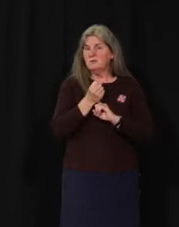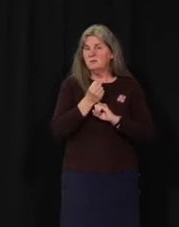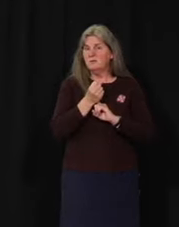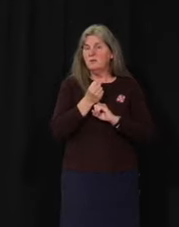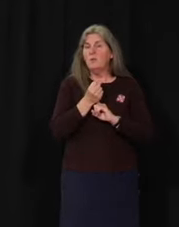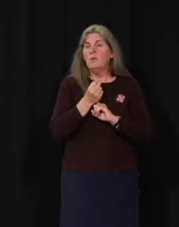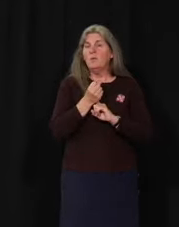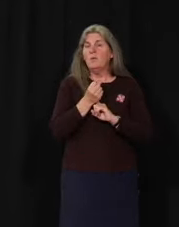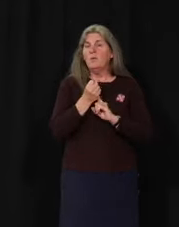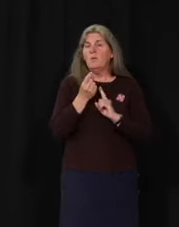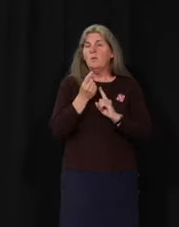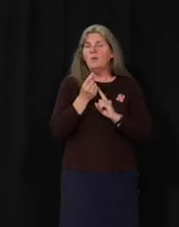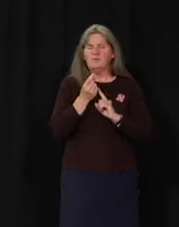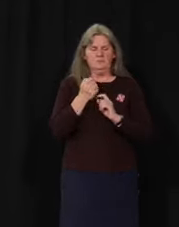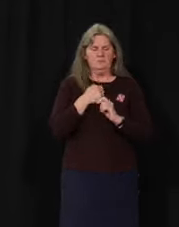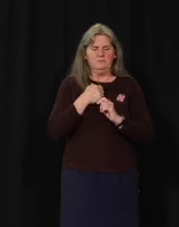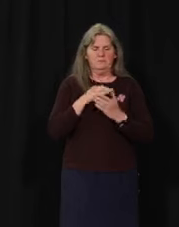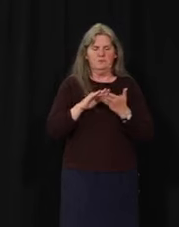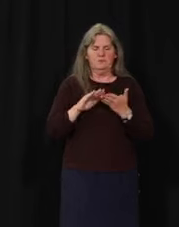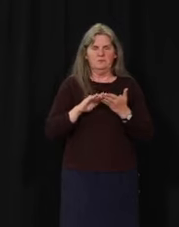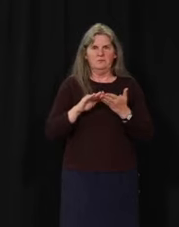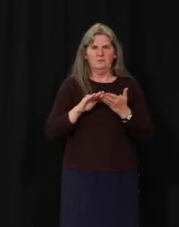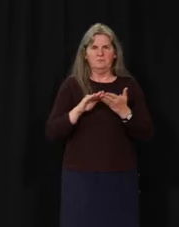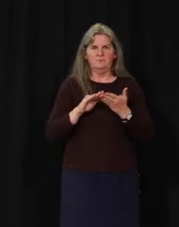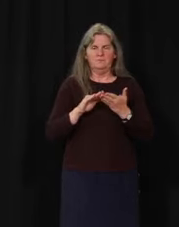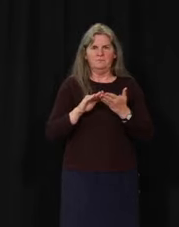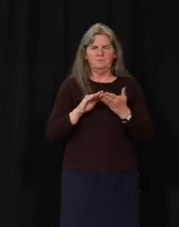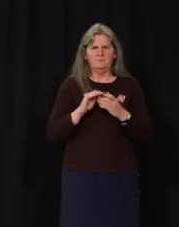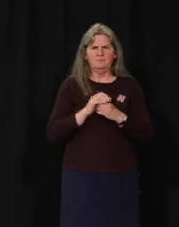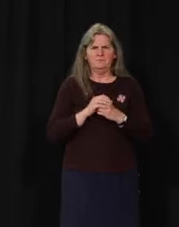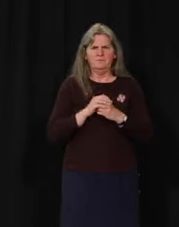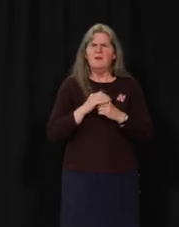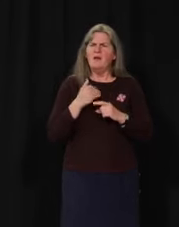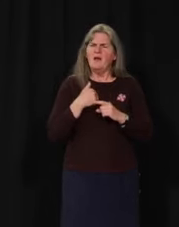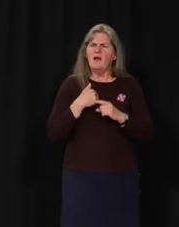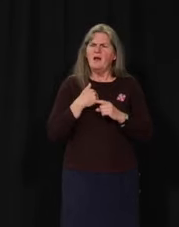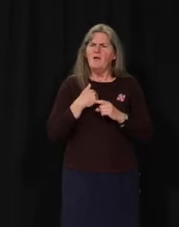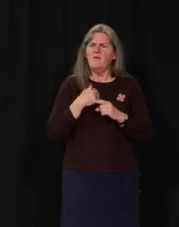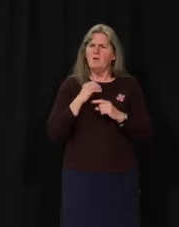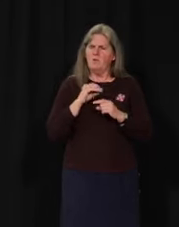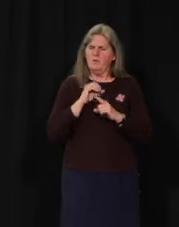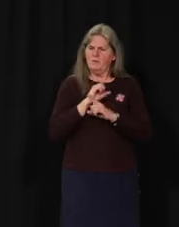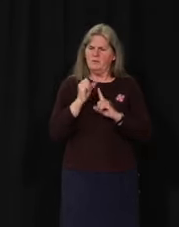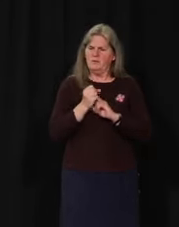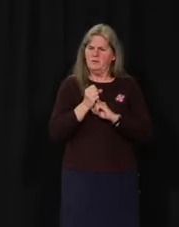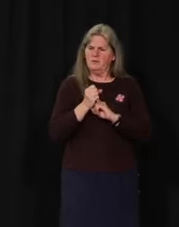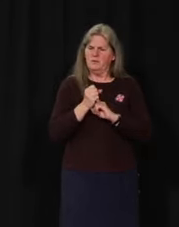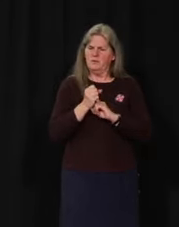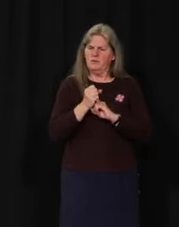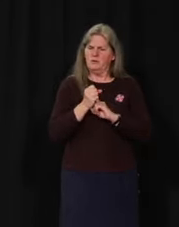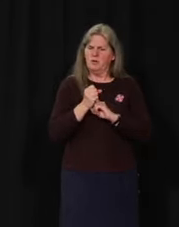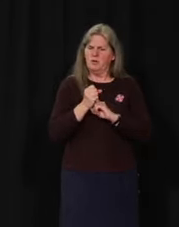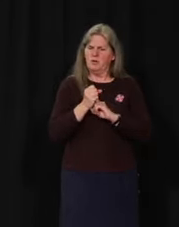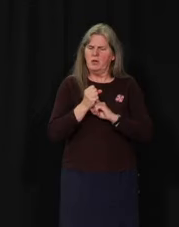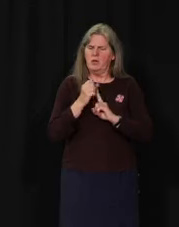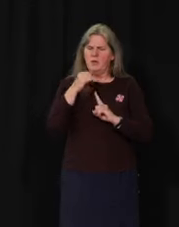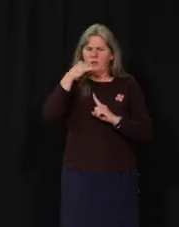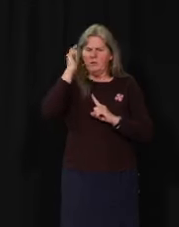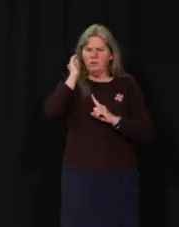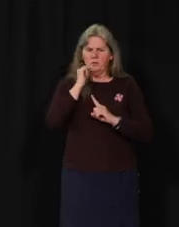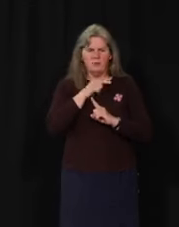which. Sorry, excuse me. There's no situation in which the Yukon would, I guess, ask